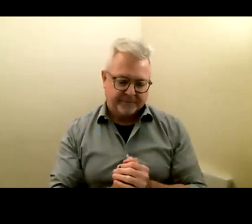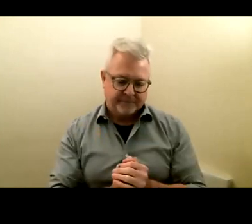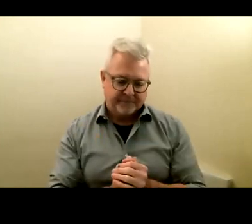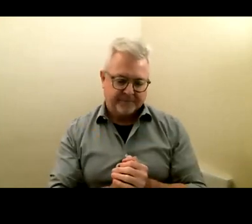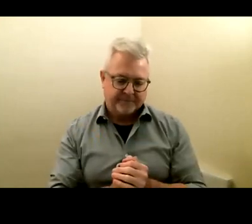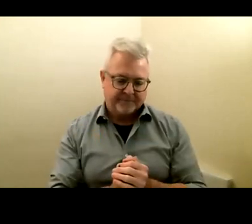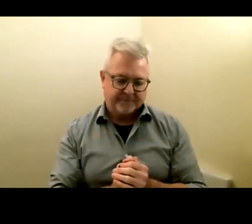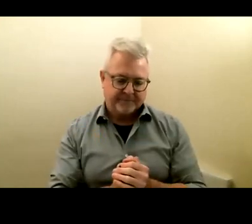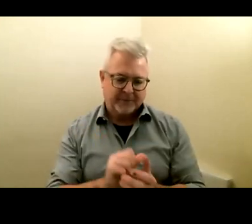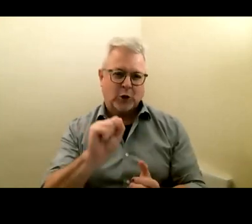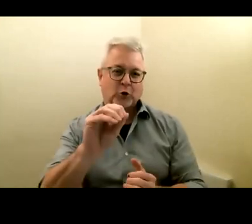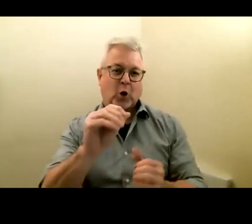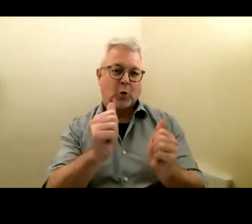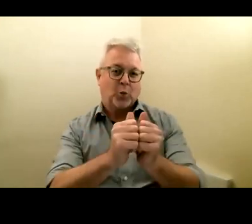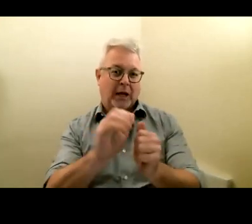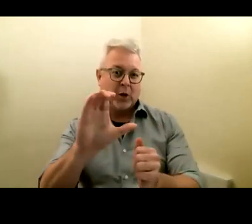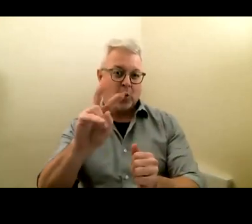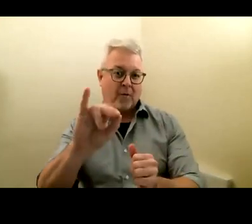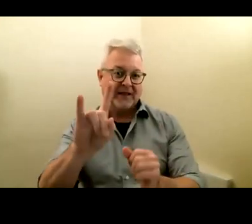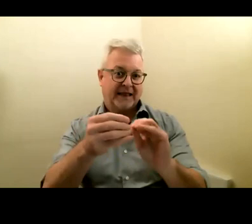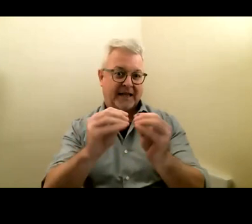we're still being watchful.